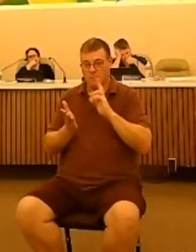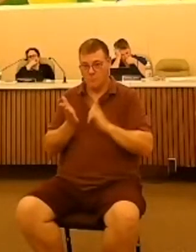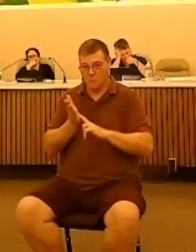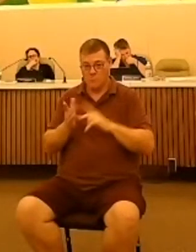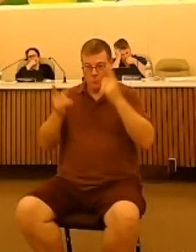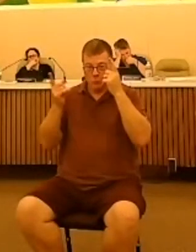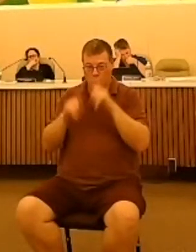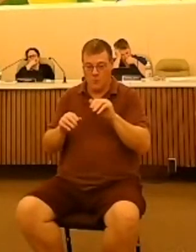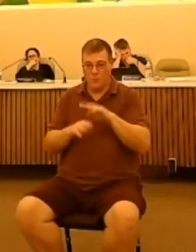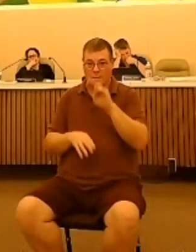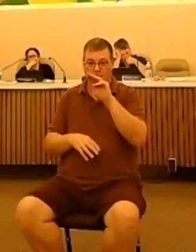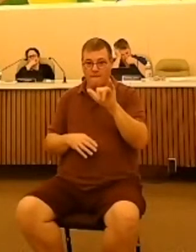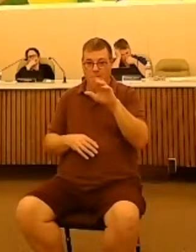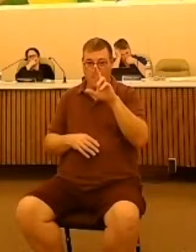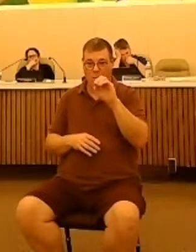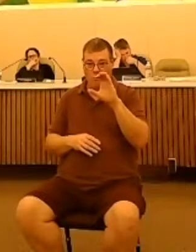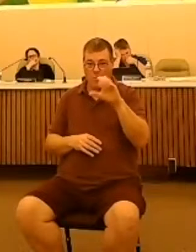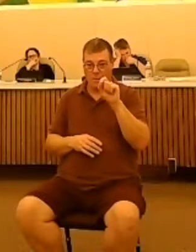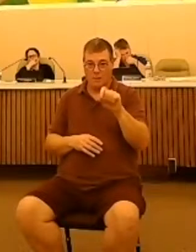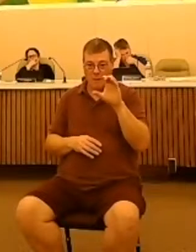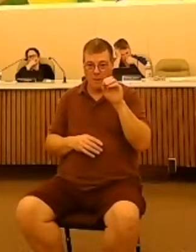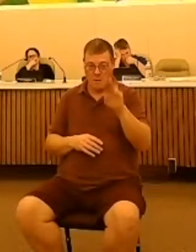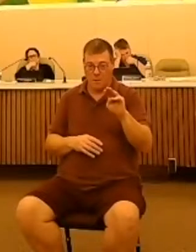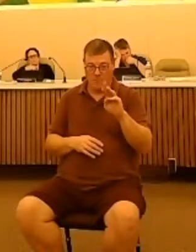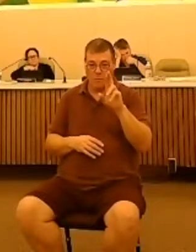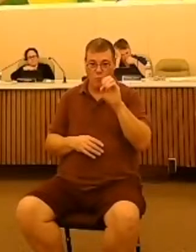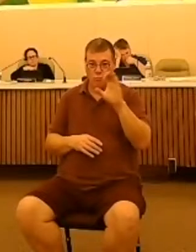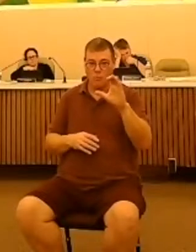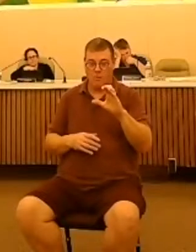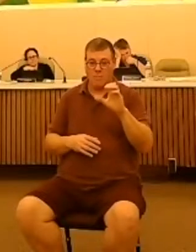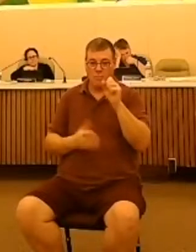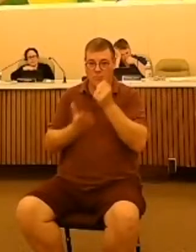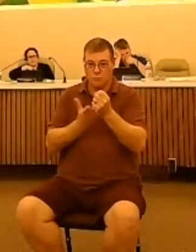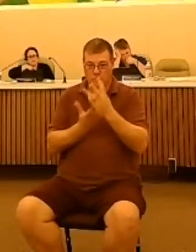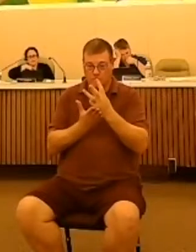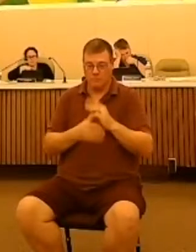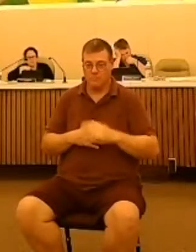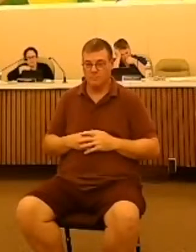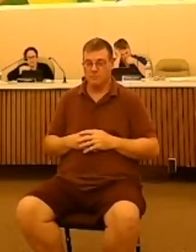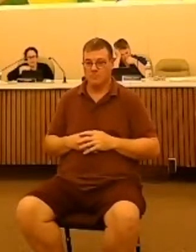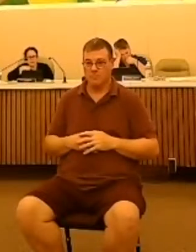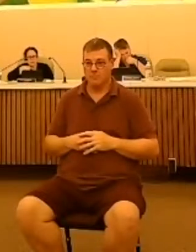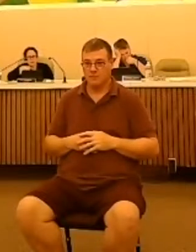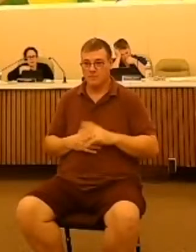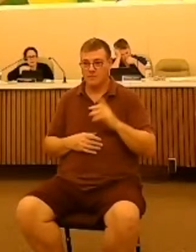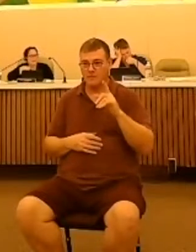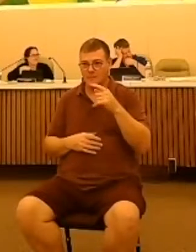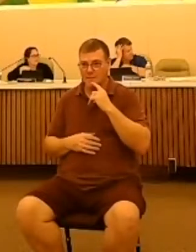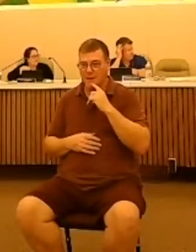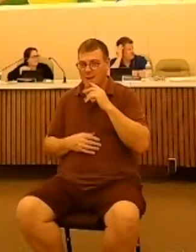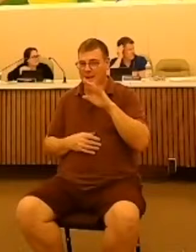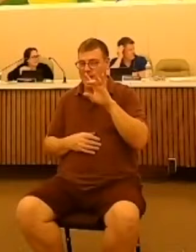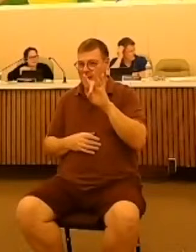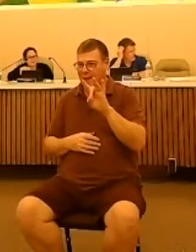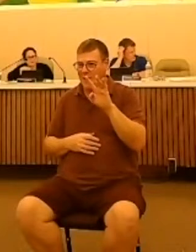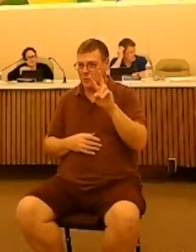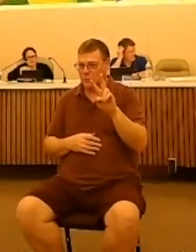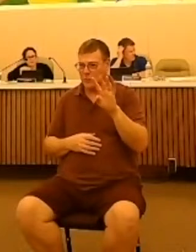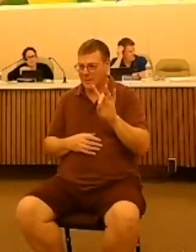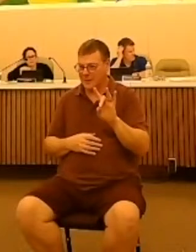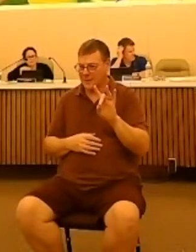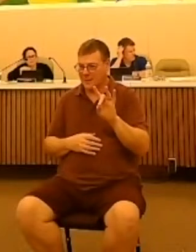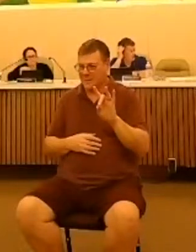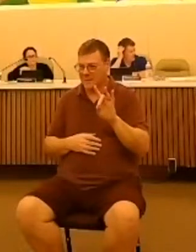with myrec.com recreation software. Did you say He did. 828?